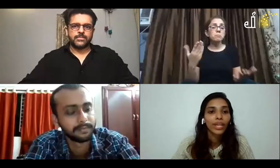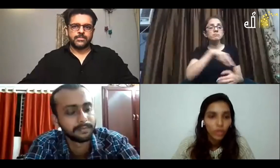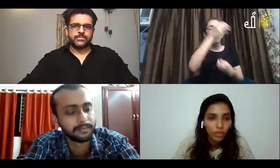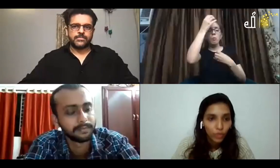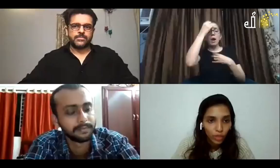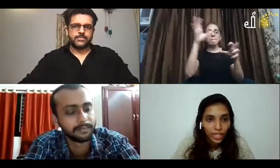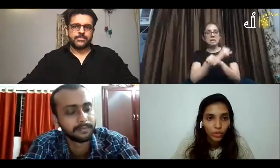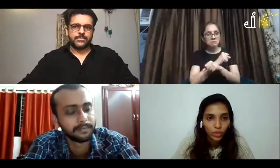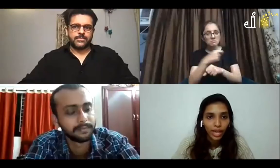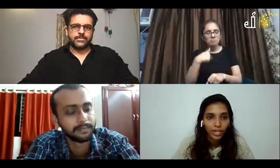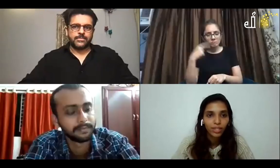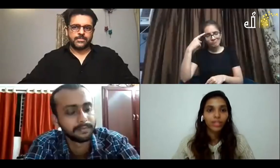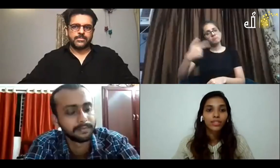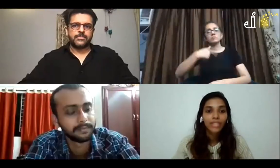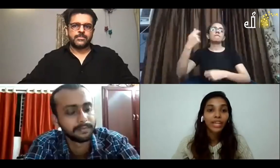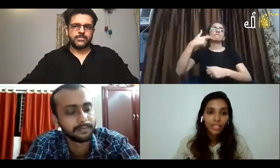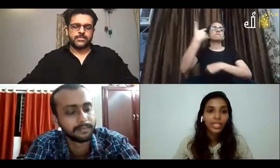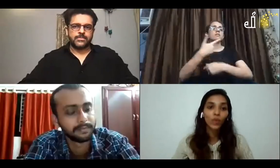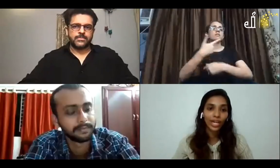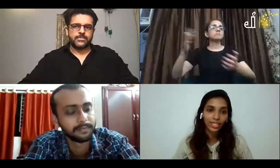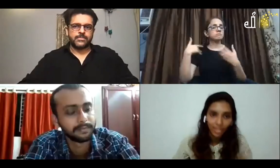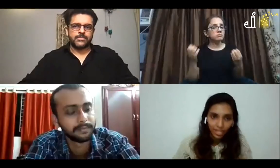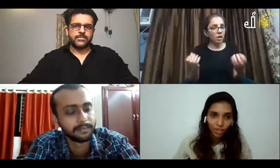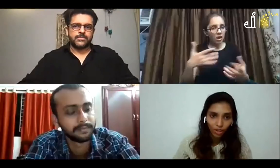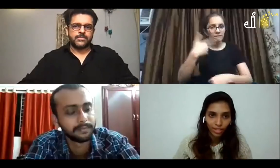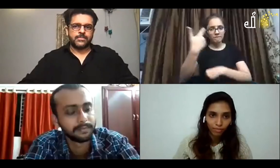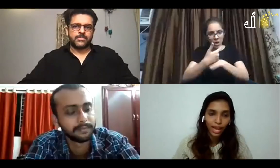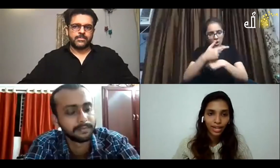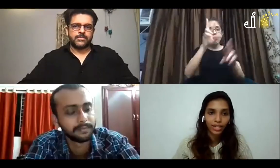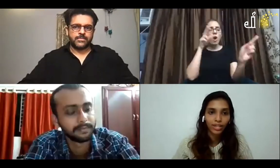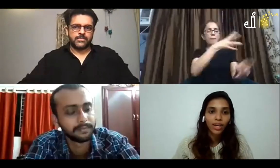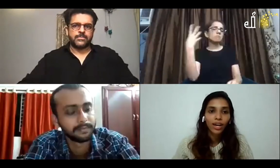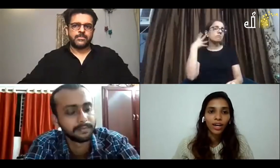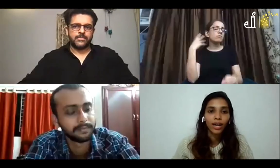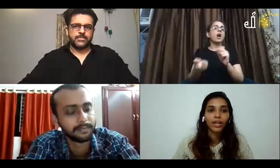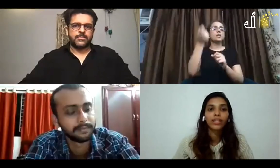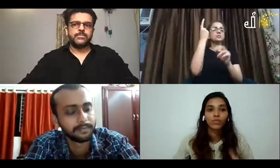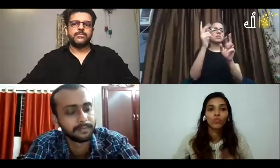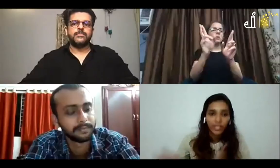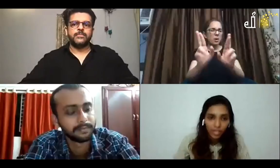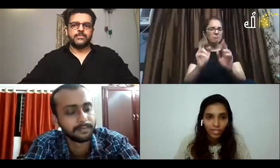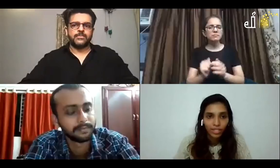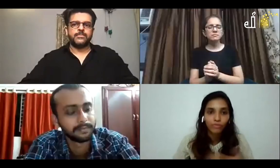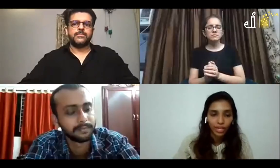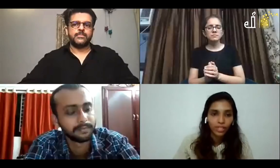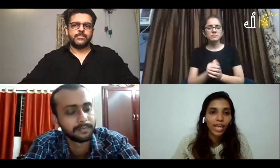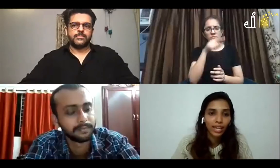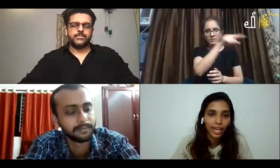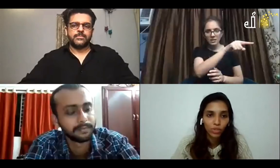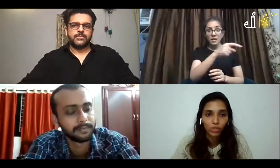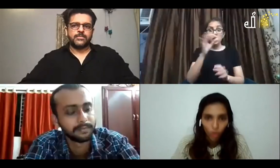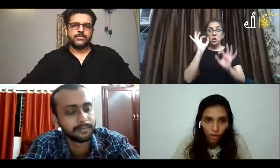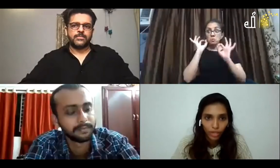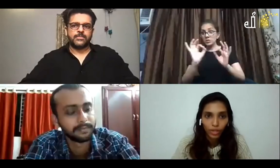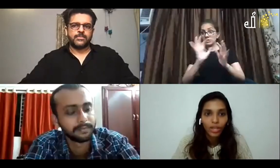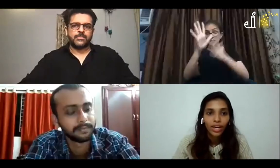thought of doing a video so that they will understand what exactly is cochlear implant and whether is it affecting sign